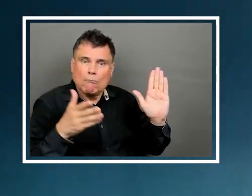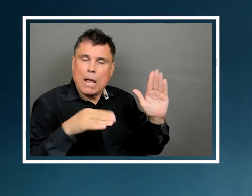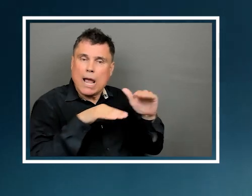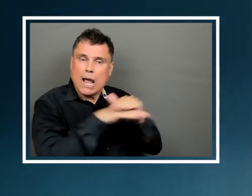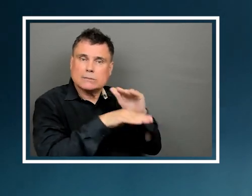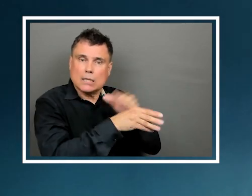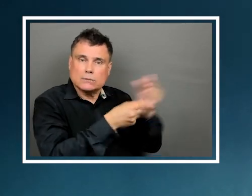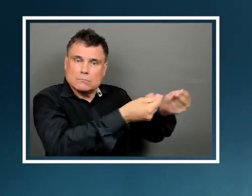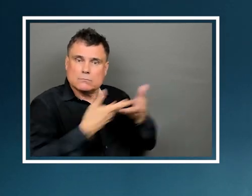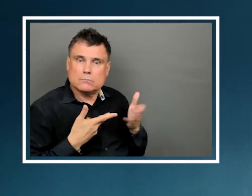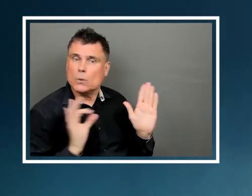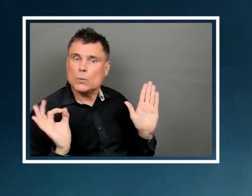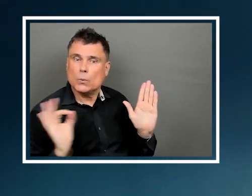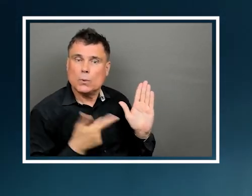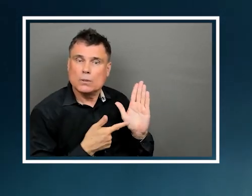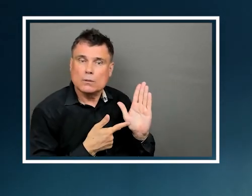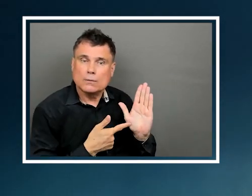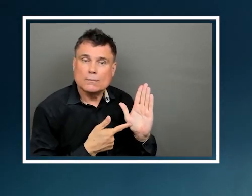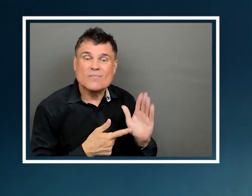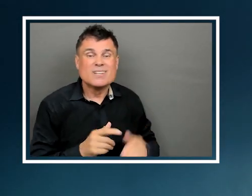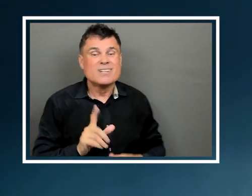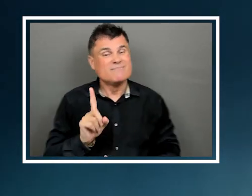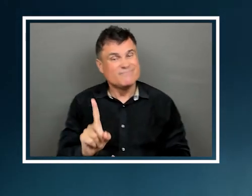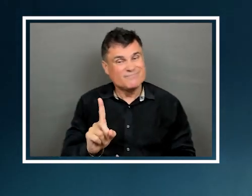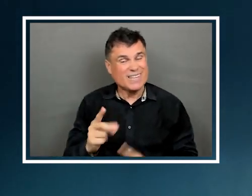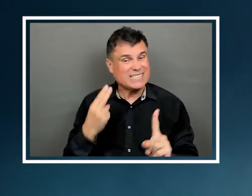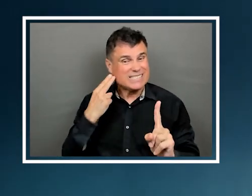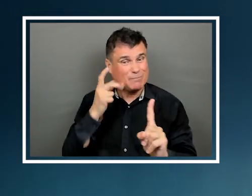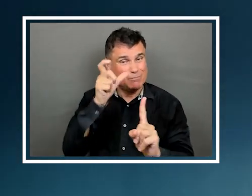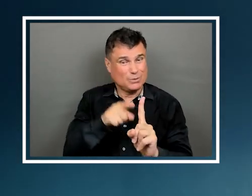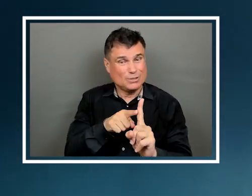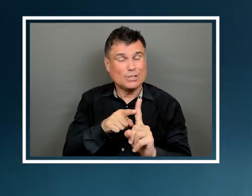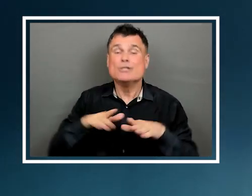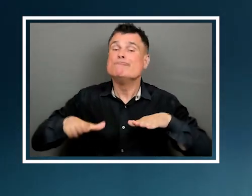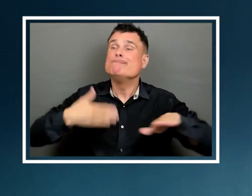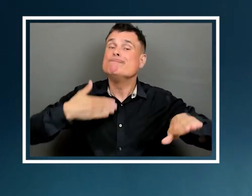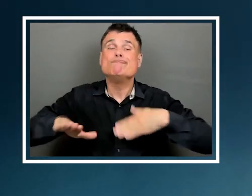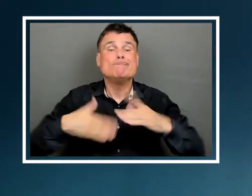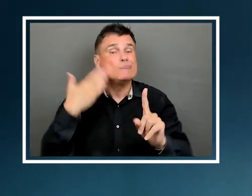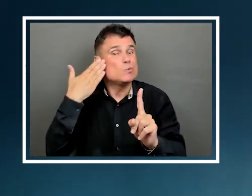For example, in one case of a deaf person who was